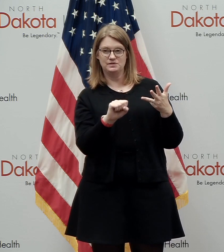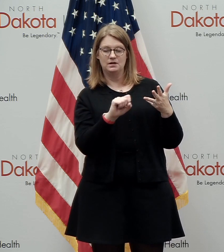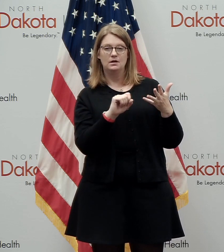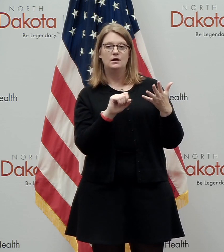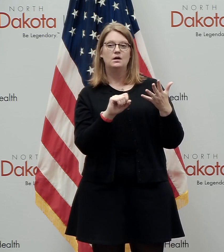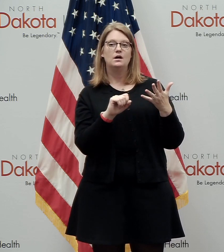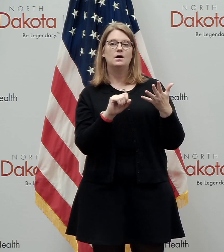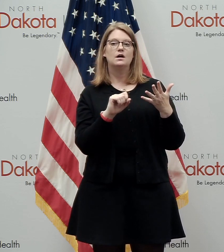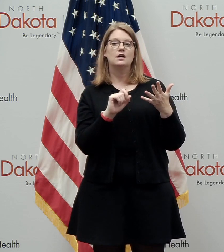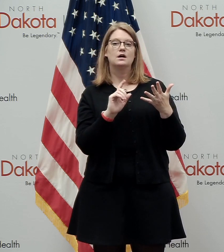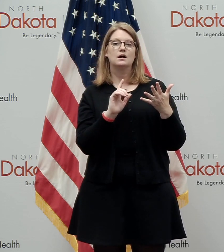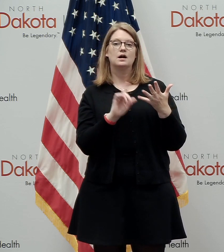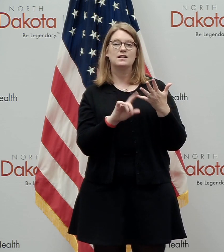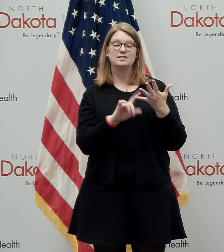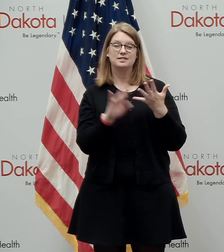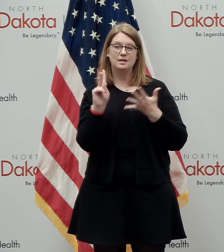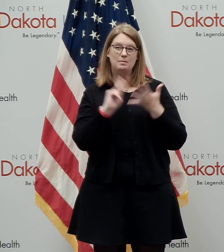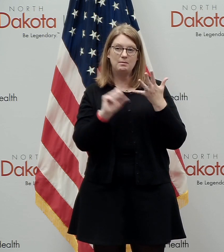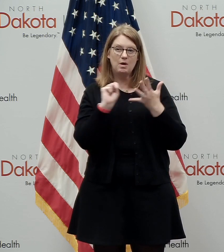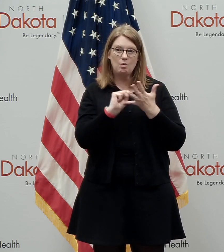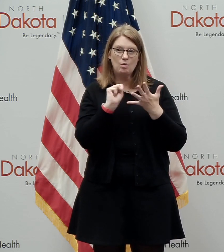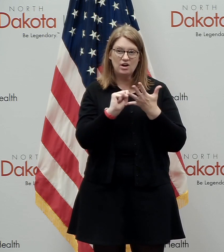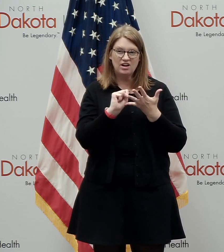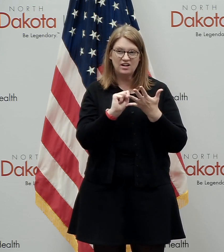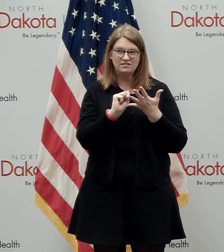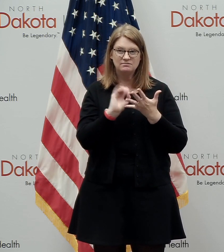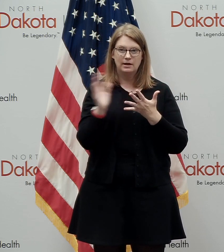again, the folks that are working the shifts,